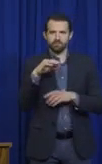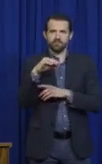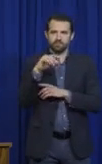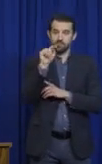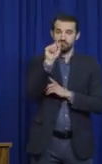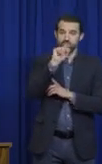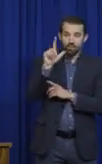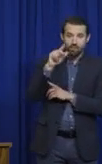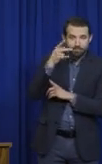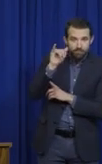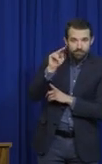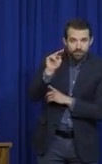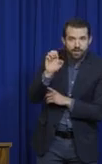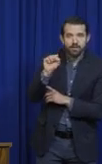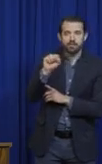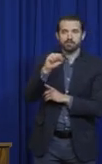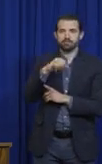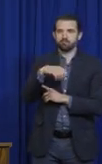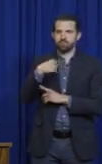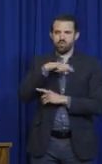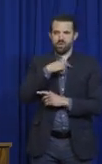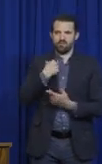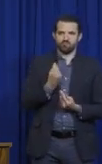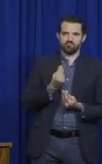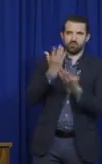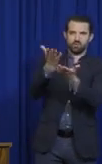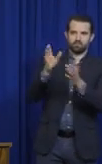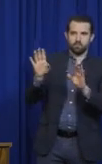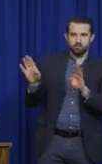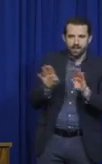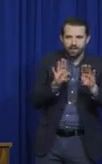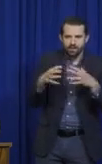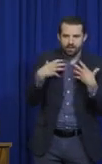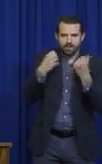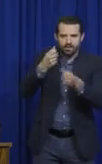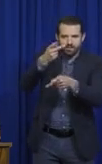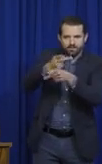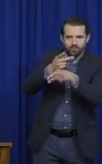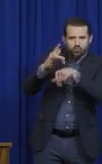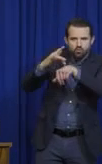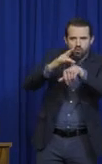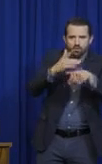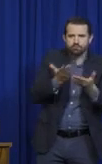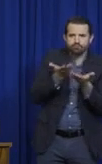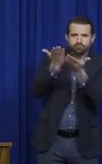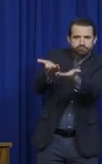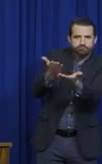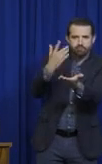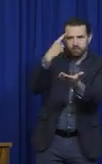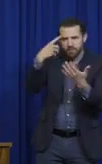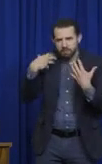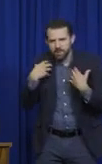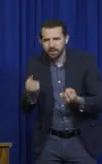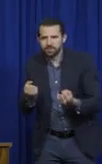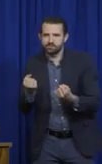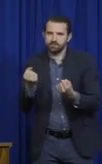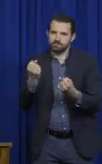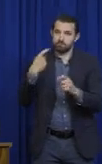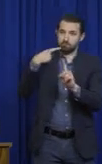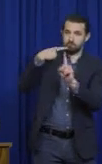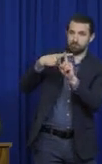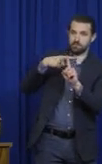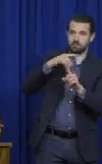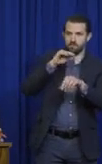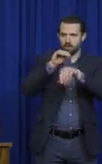and provided behavioral health care resources, as well as offered contact and counseling